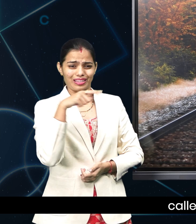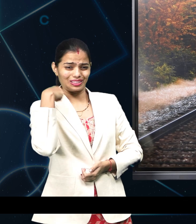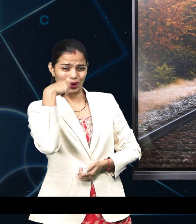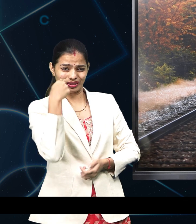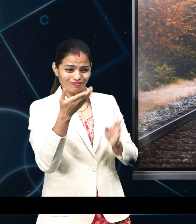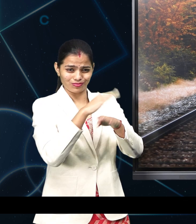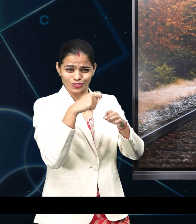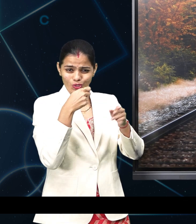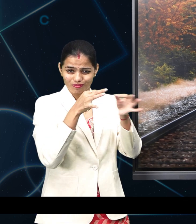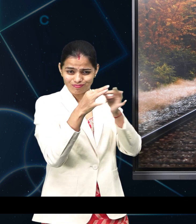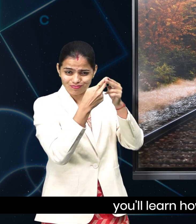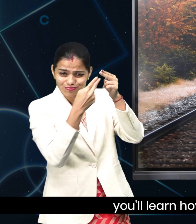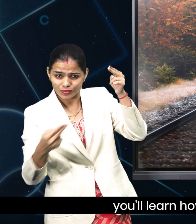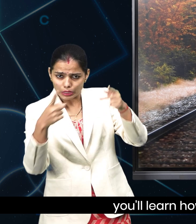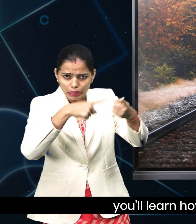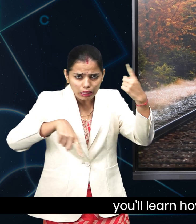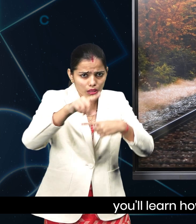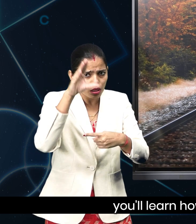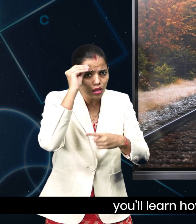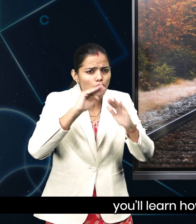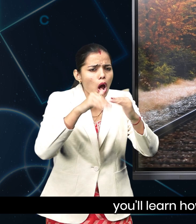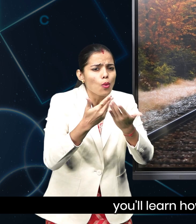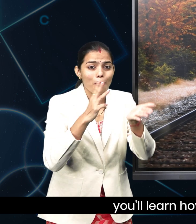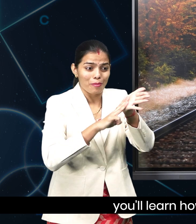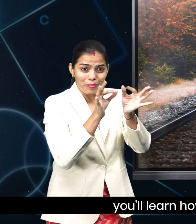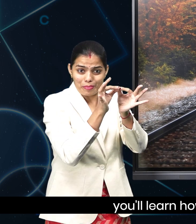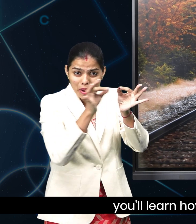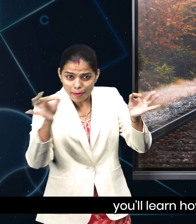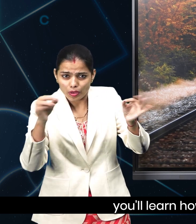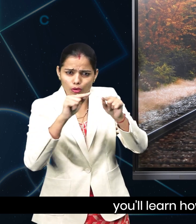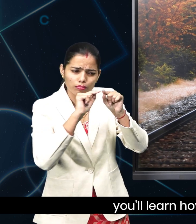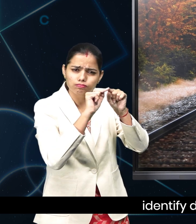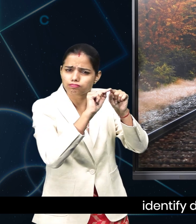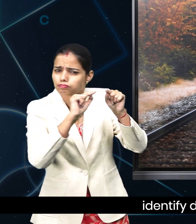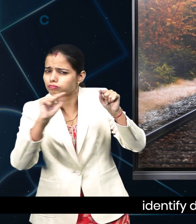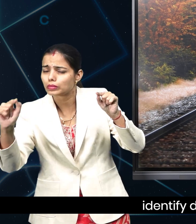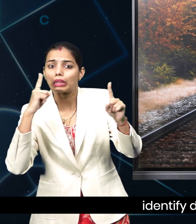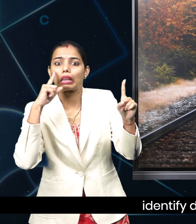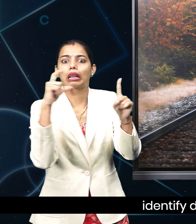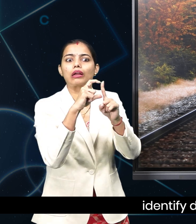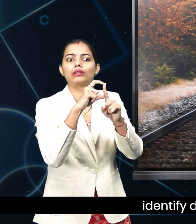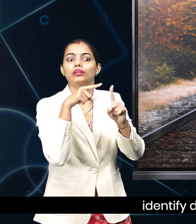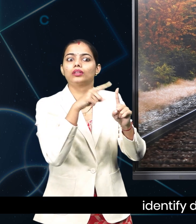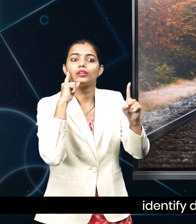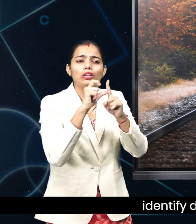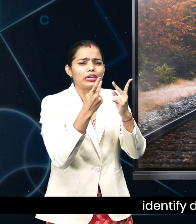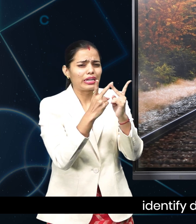In this video, you will learn how to measure line segments, identify different types of